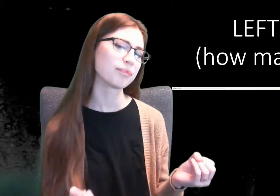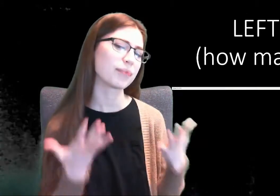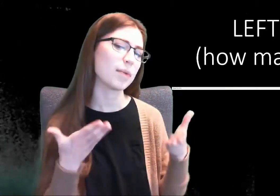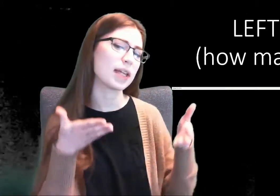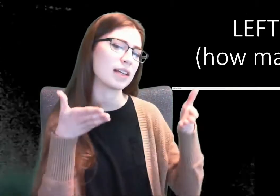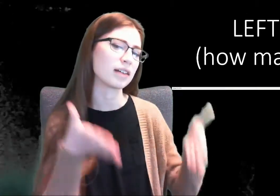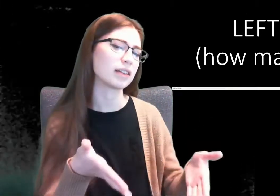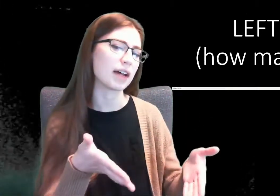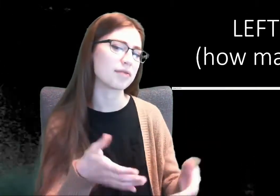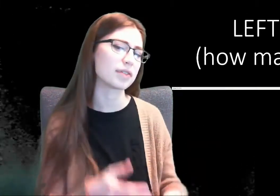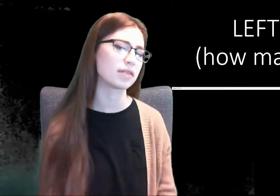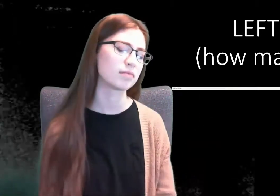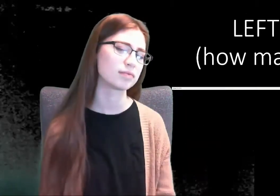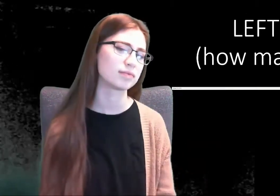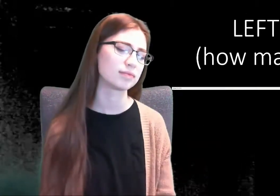How many are left?